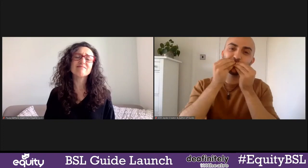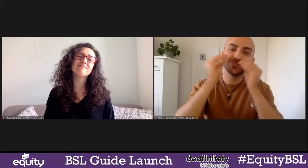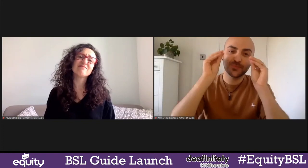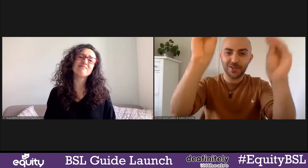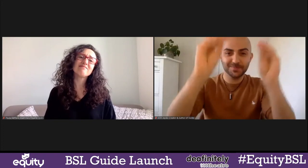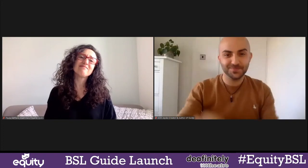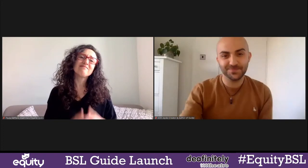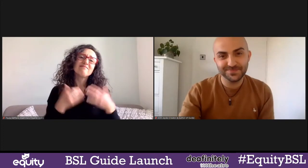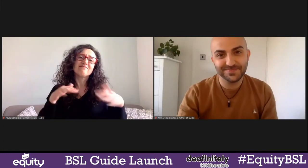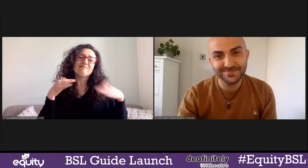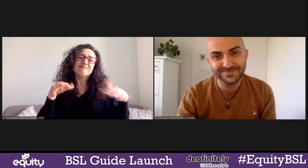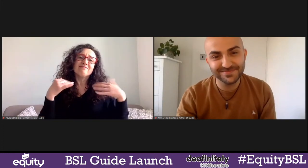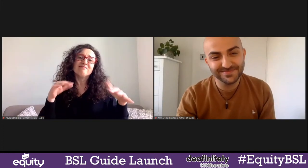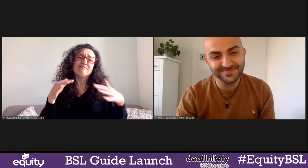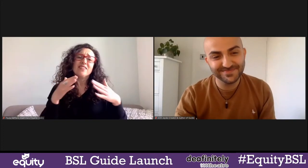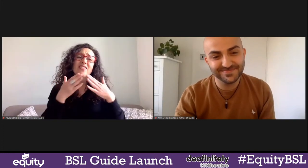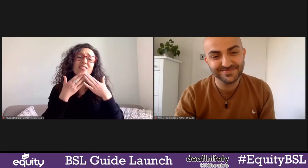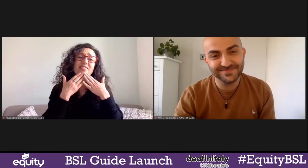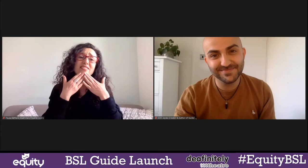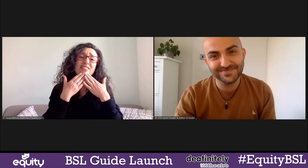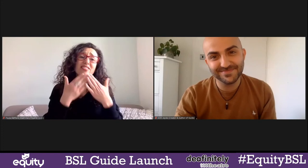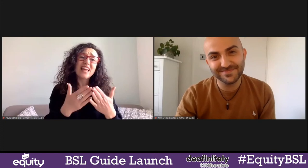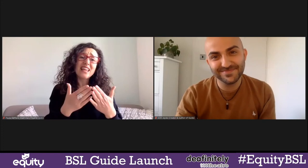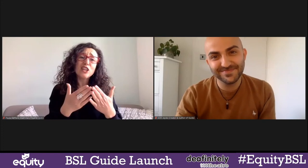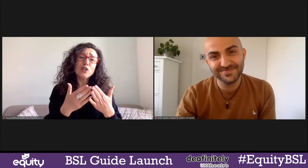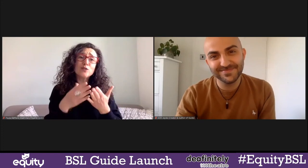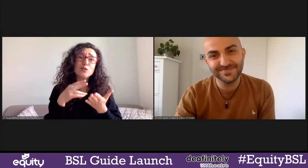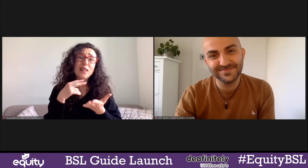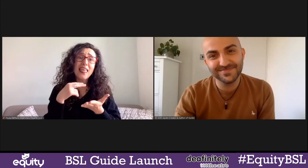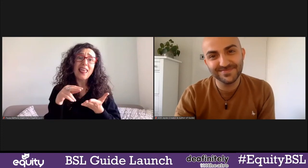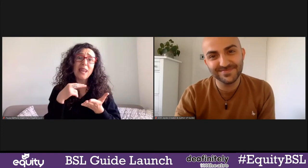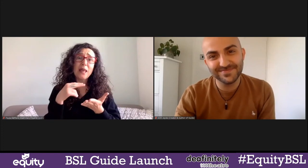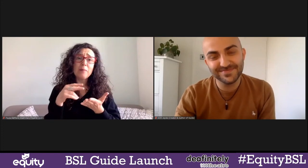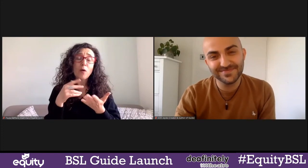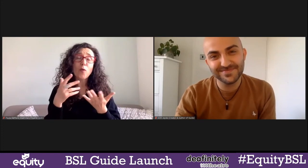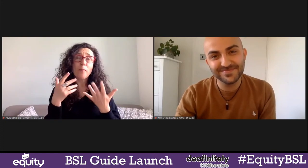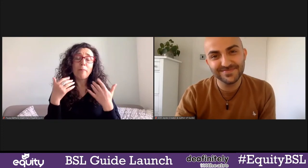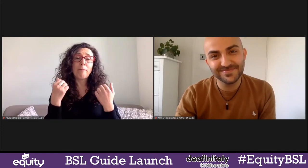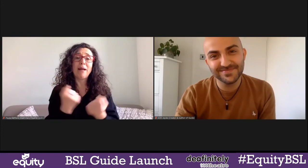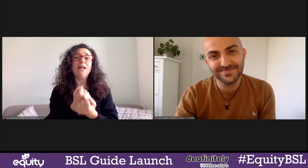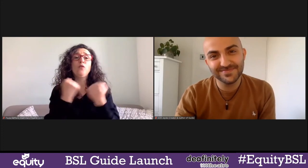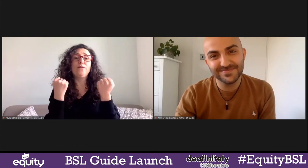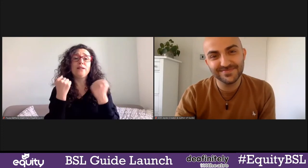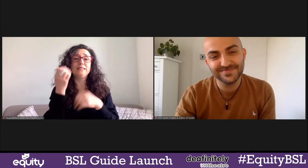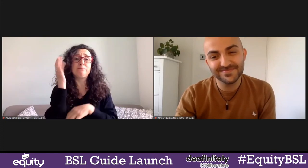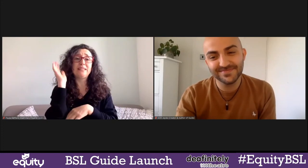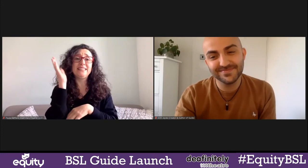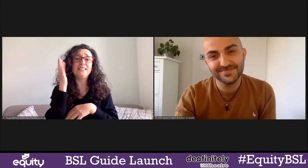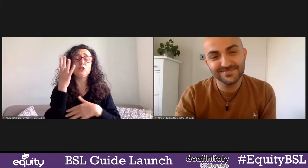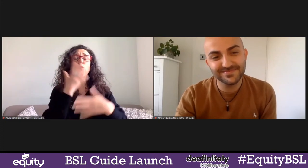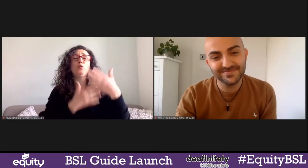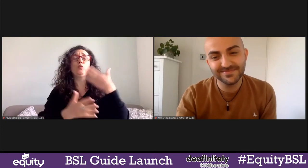great change. Thank you. Oh, thank you, Alim, for that powerful